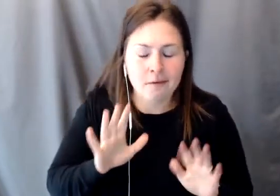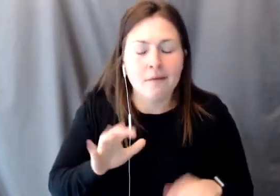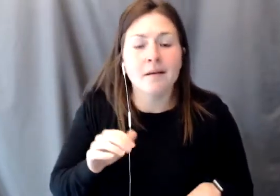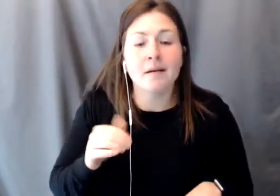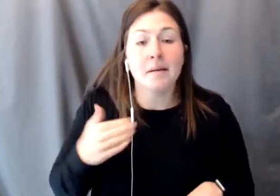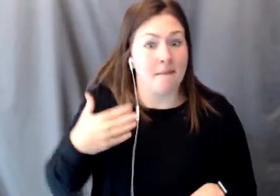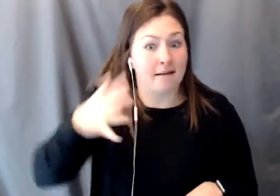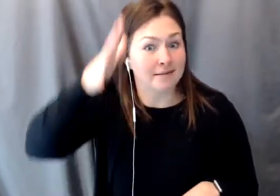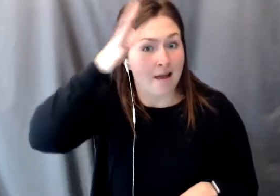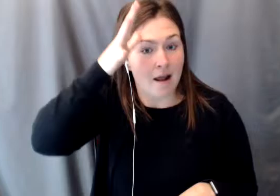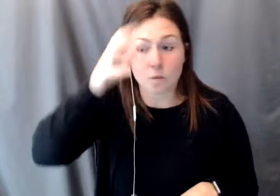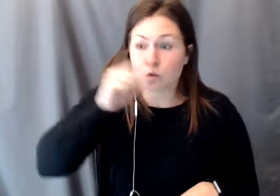not a violent man at all.